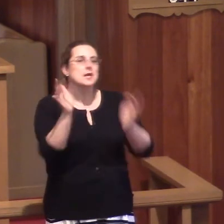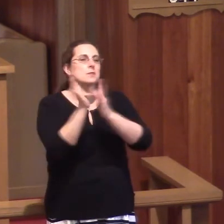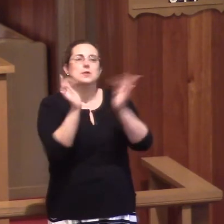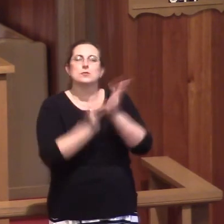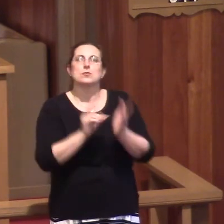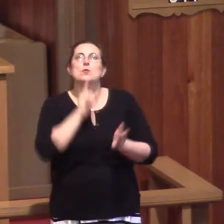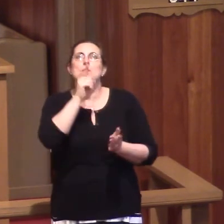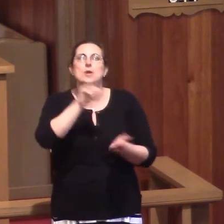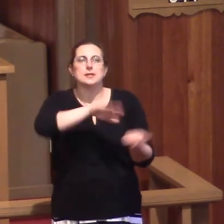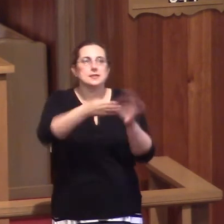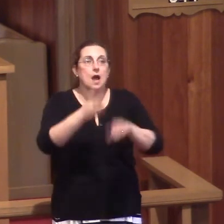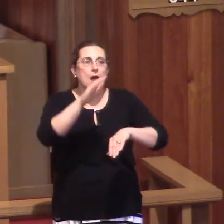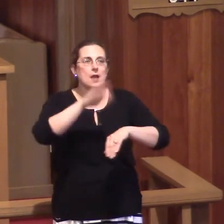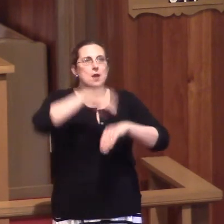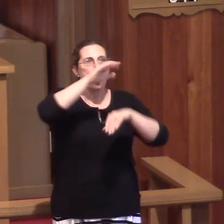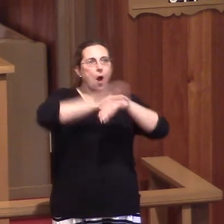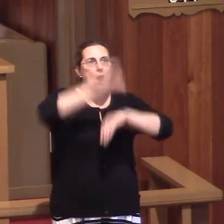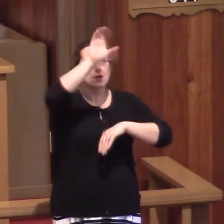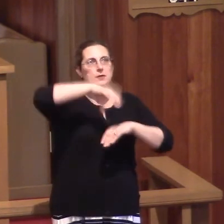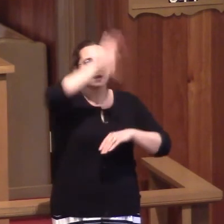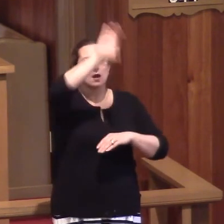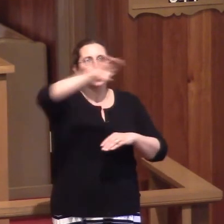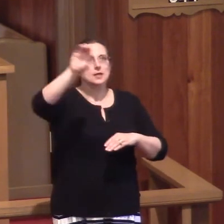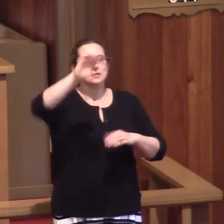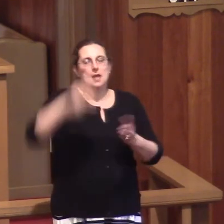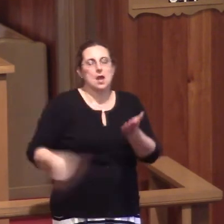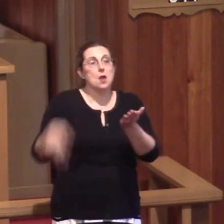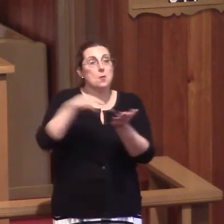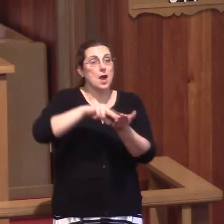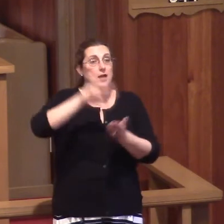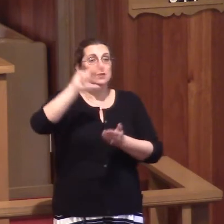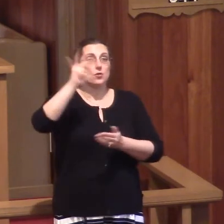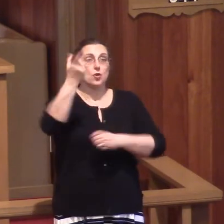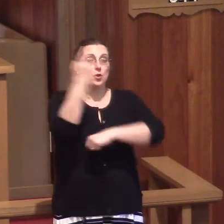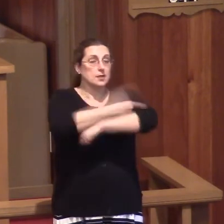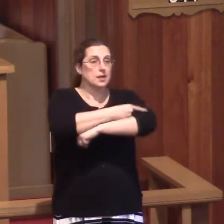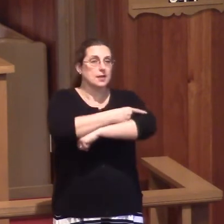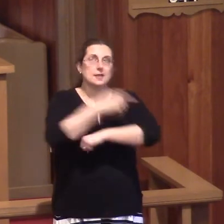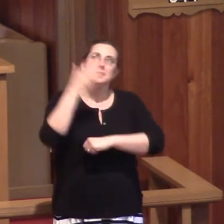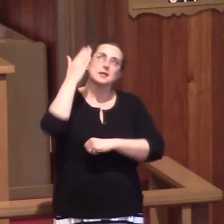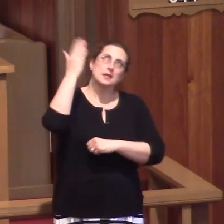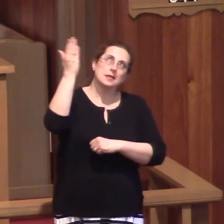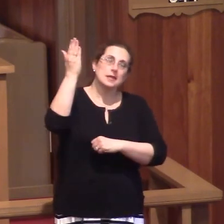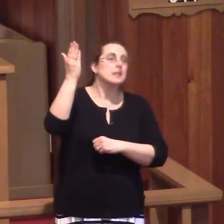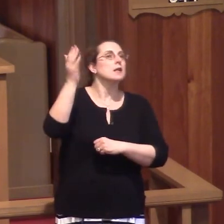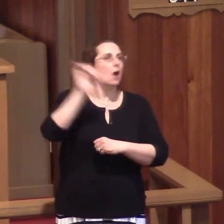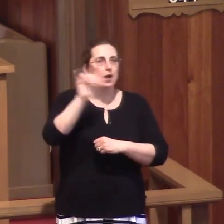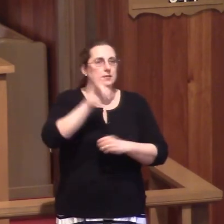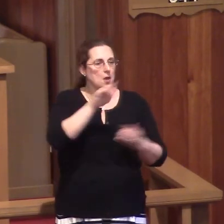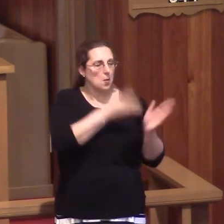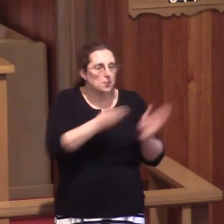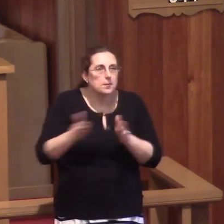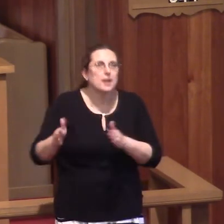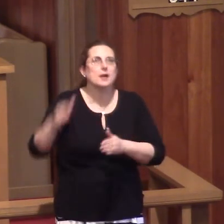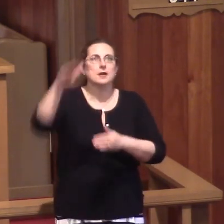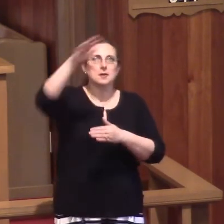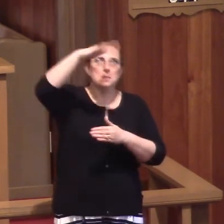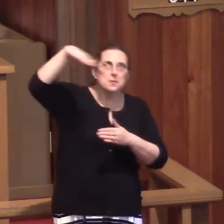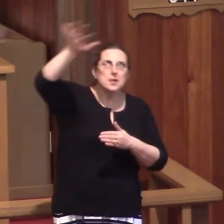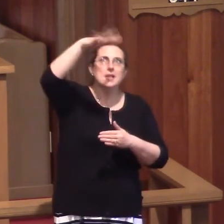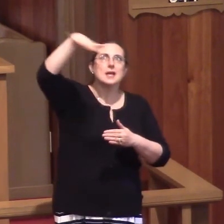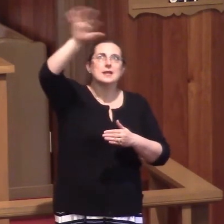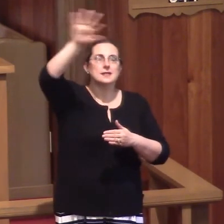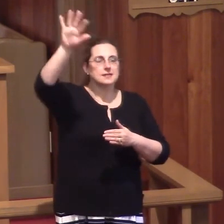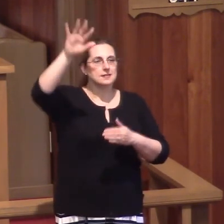Truly died On the cross And rose On the third day So also He has indeed Prepared a place For us In heaven.